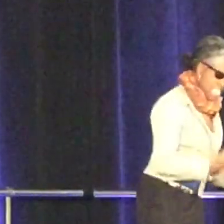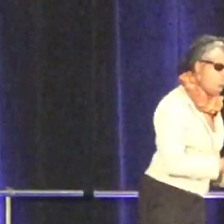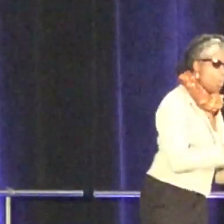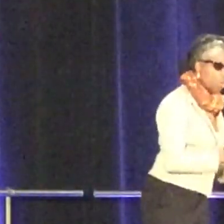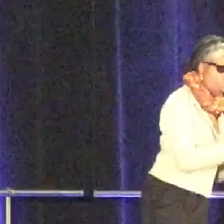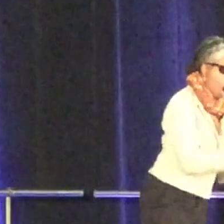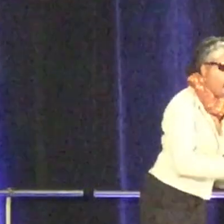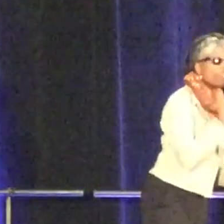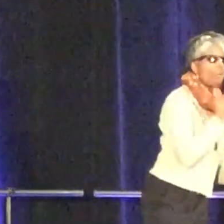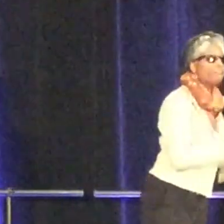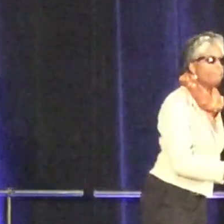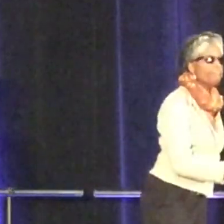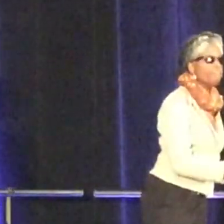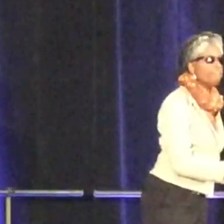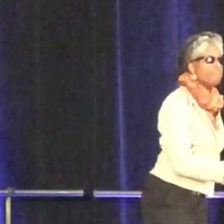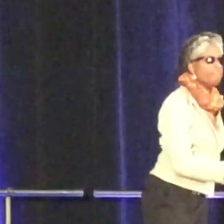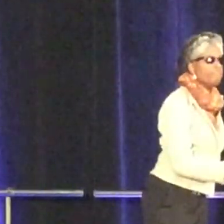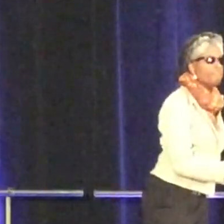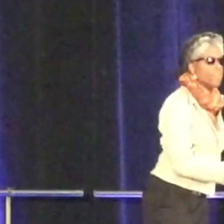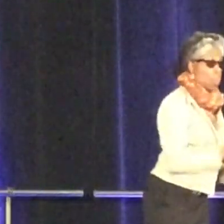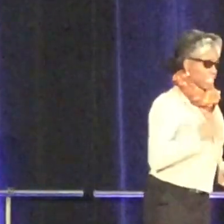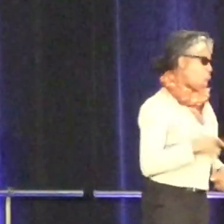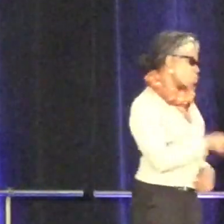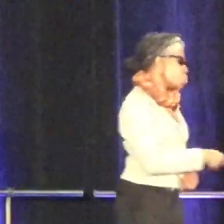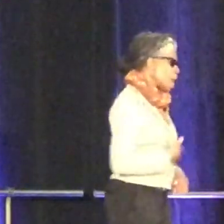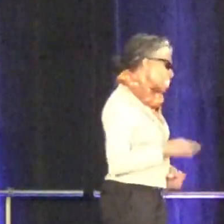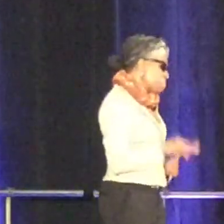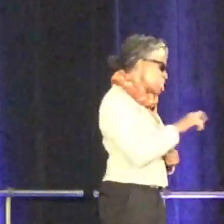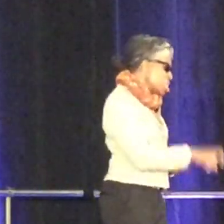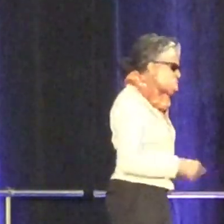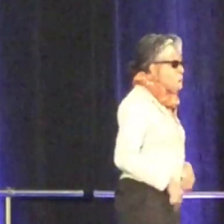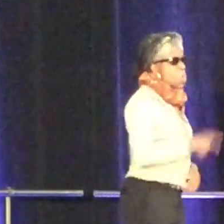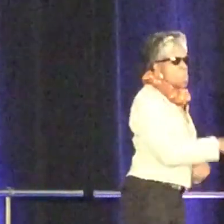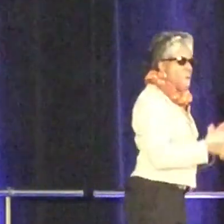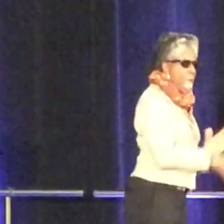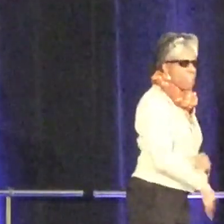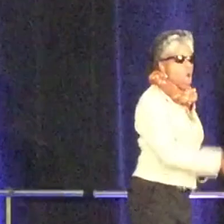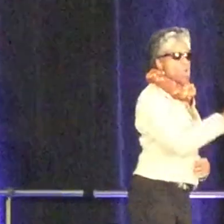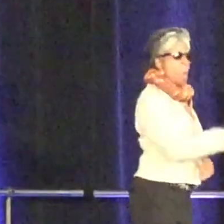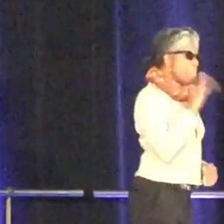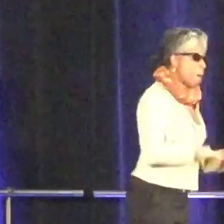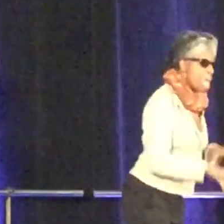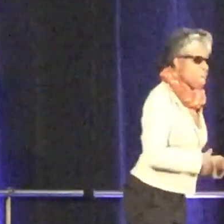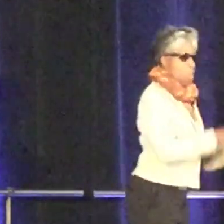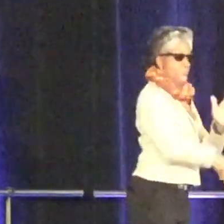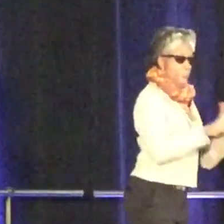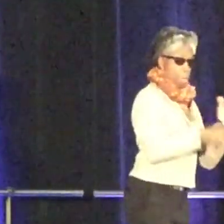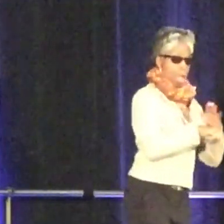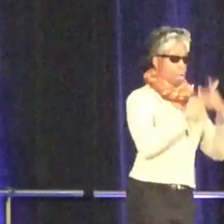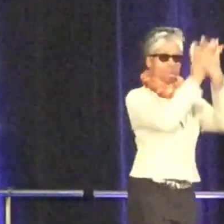low reader, you're limited English, you're special needs. This is their narrative. And what you have to do is provide the counter